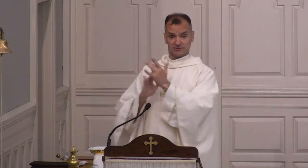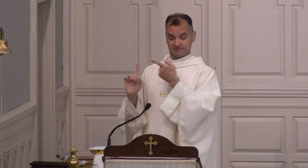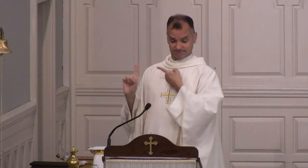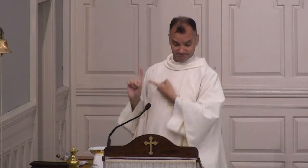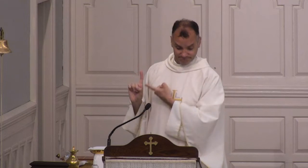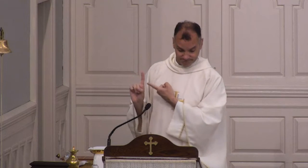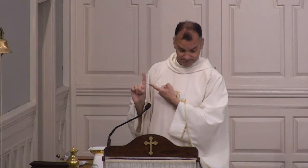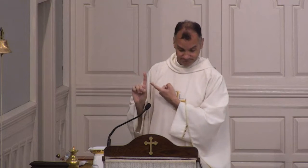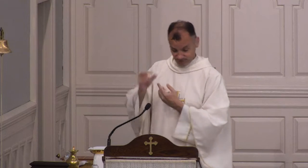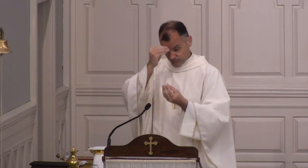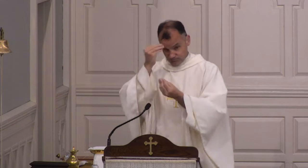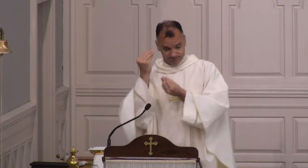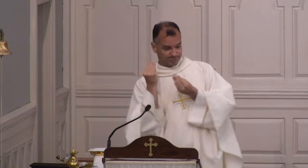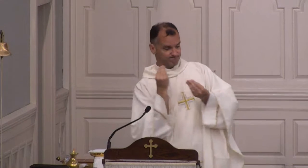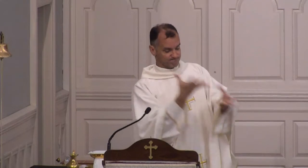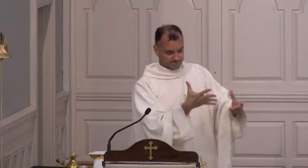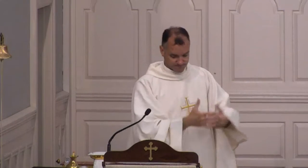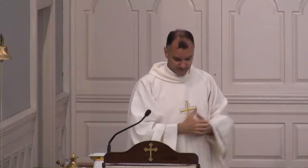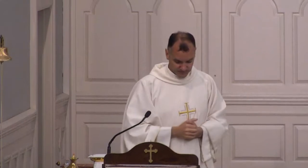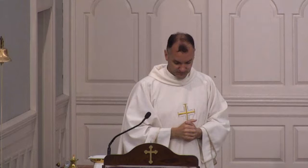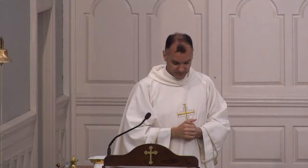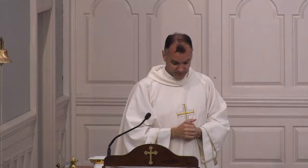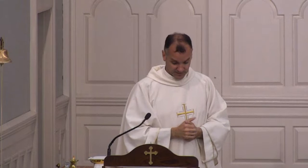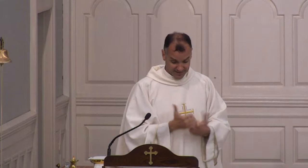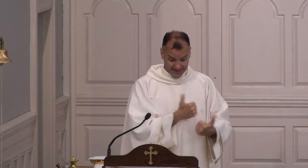Jesus said to his disciples,